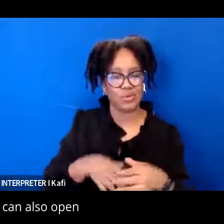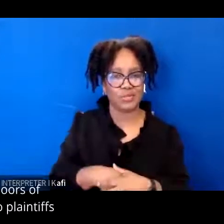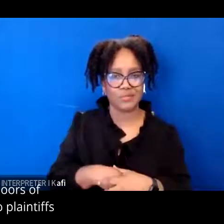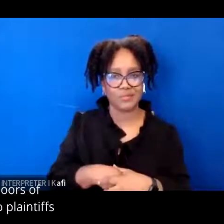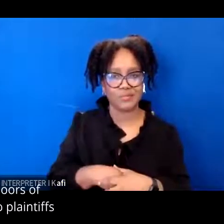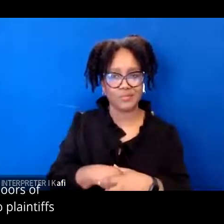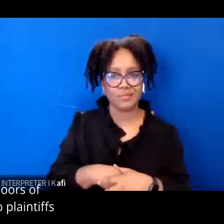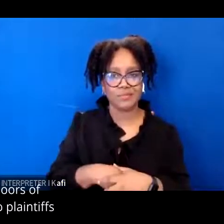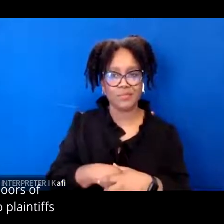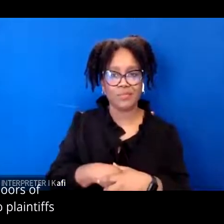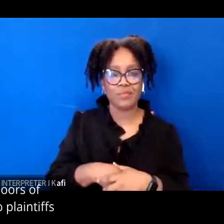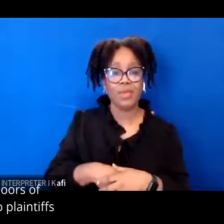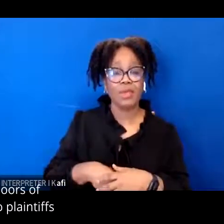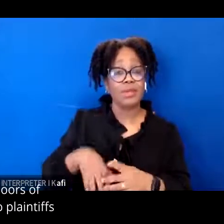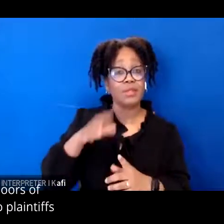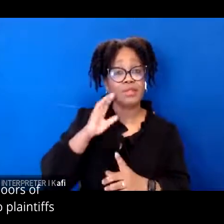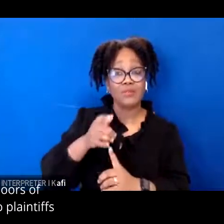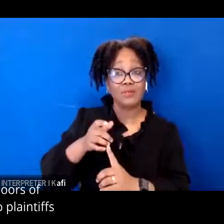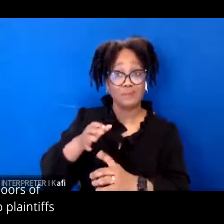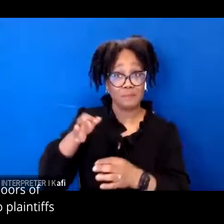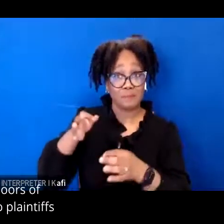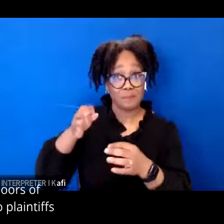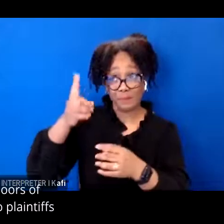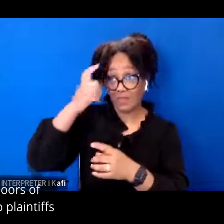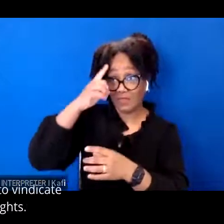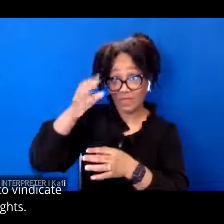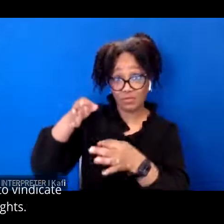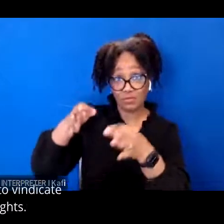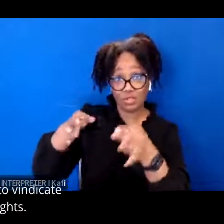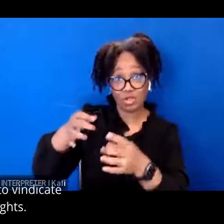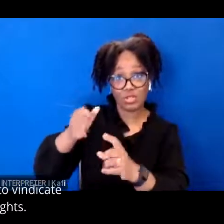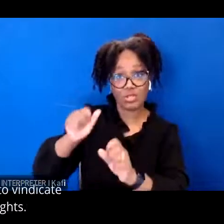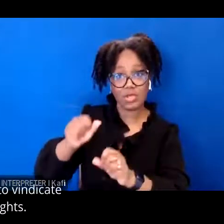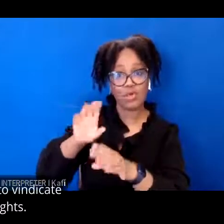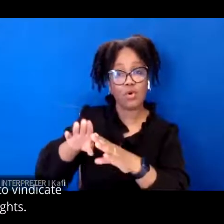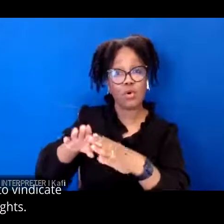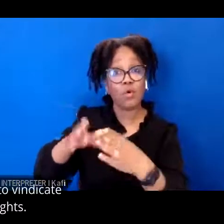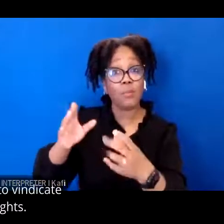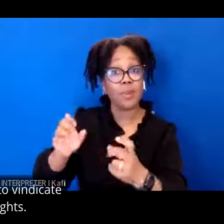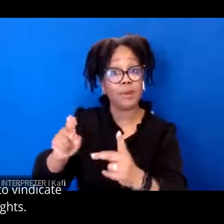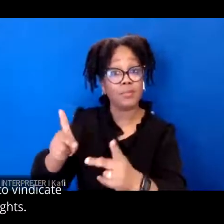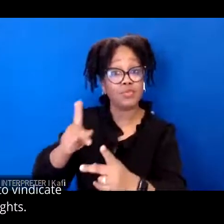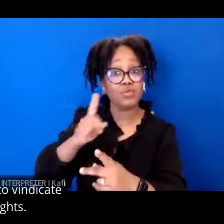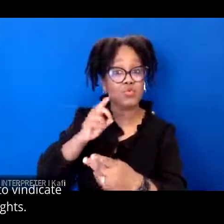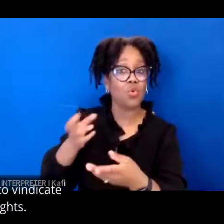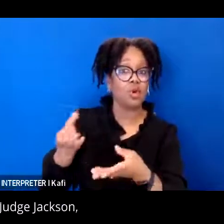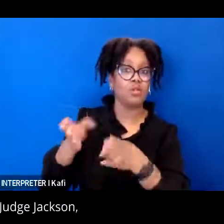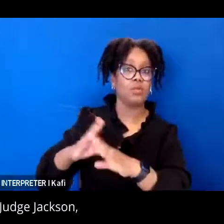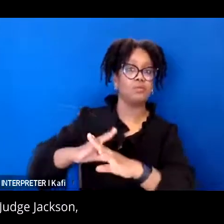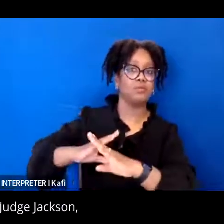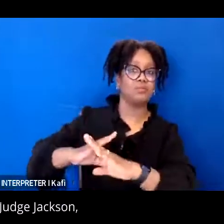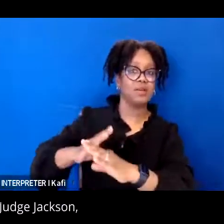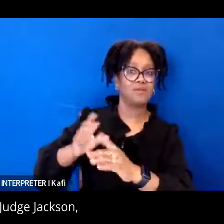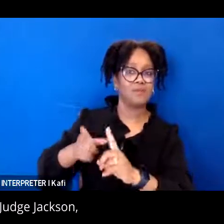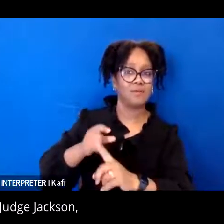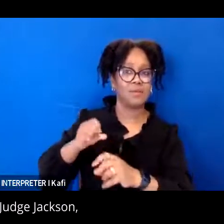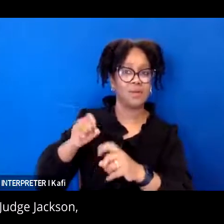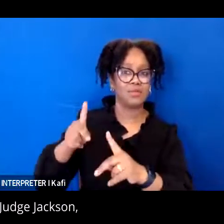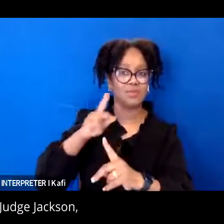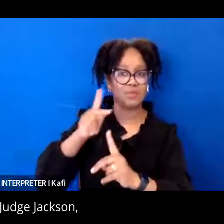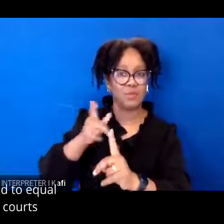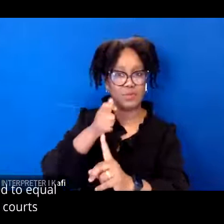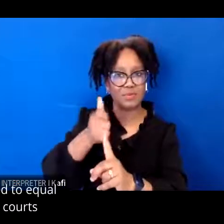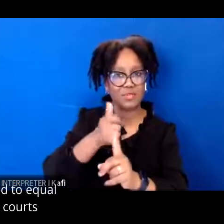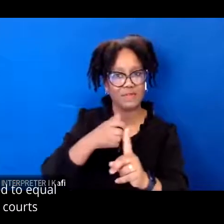open or close the doors of federal courts to plaintiffs who are seeking to vindicate their civil rights having a justice like judge